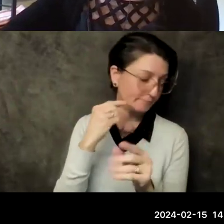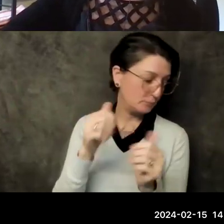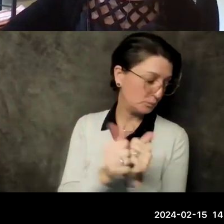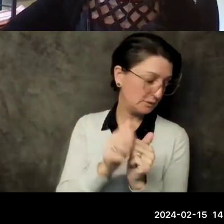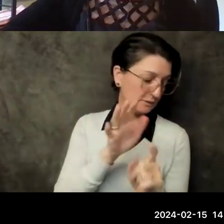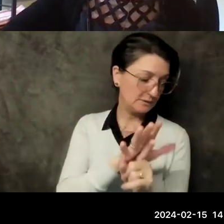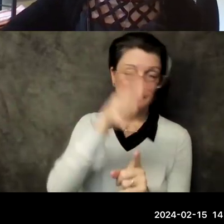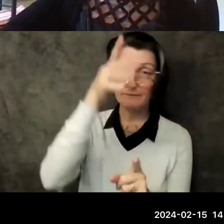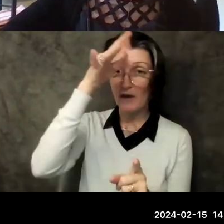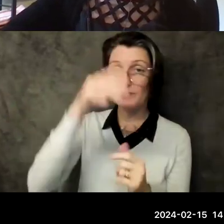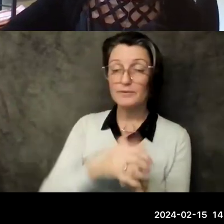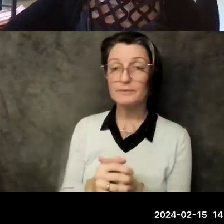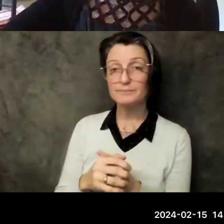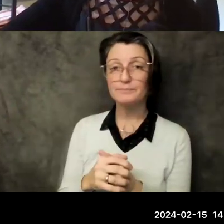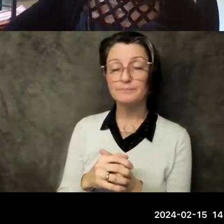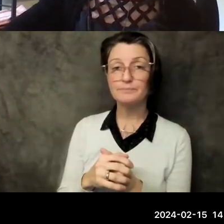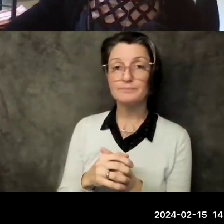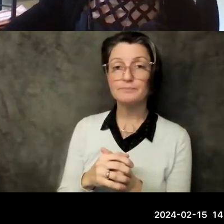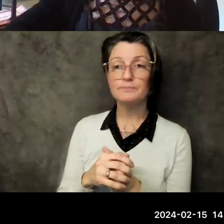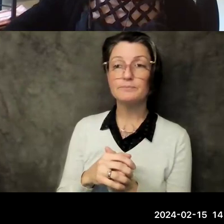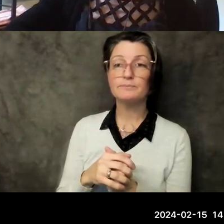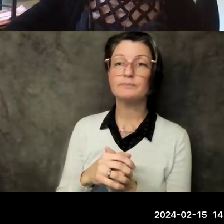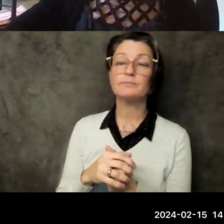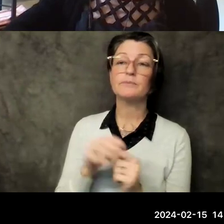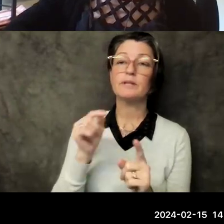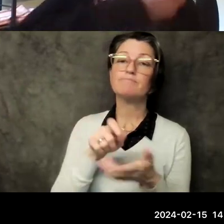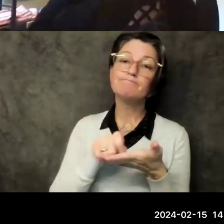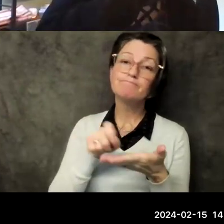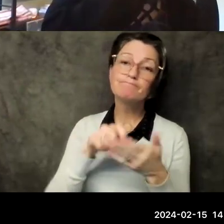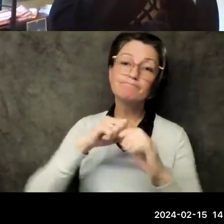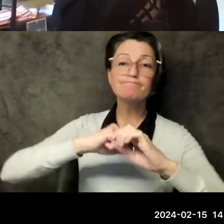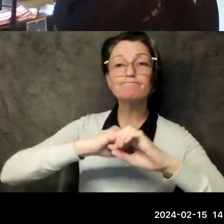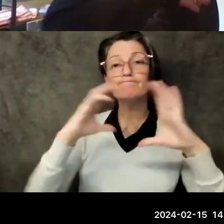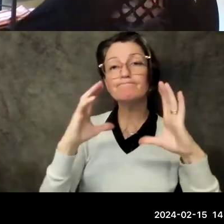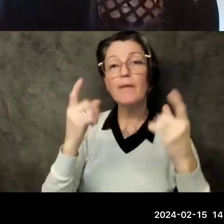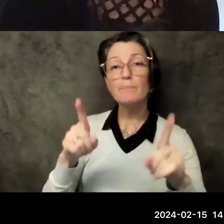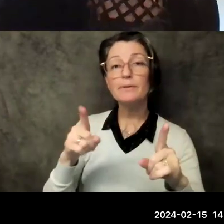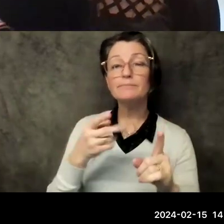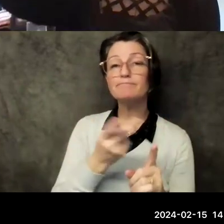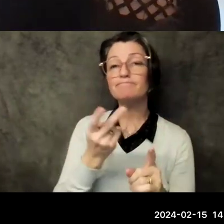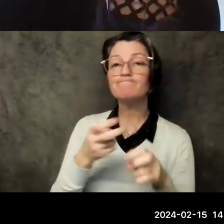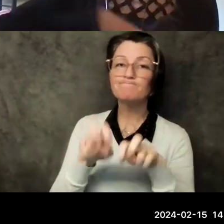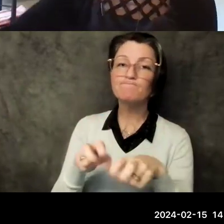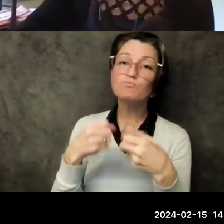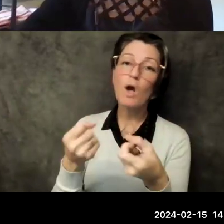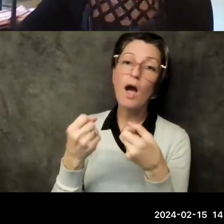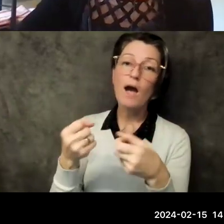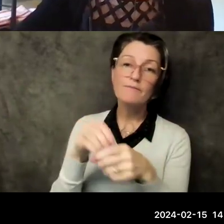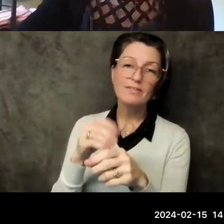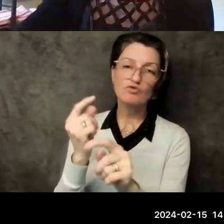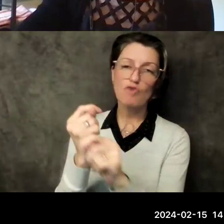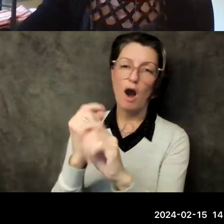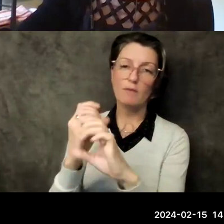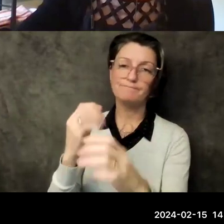dad. And there he was writing about a scene of driving around in his dad's truck. And his dad, they had moved